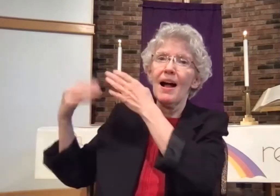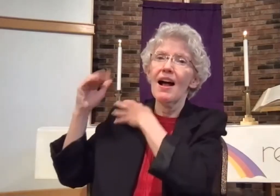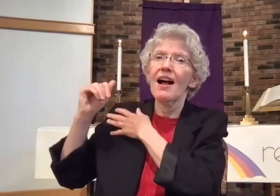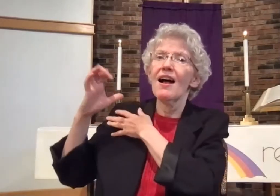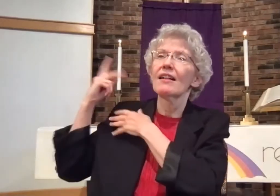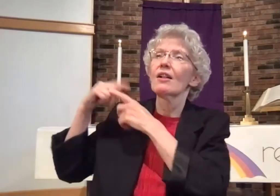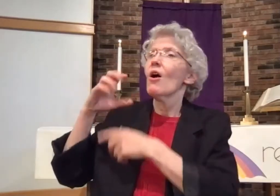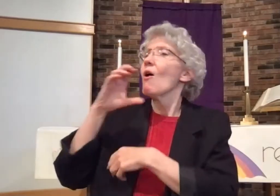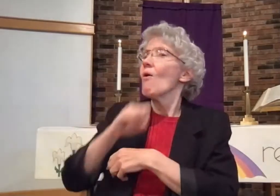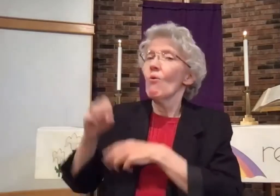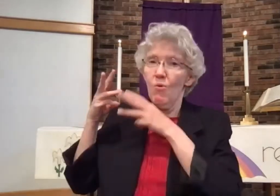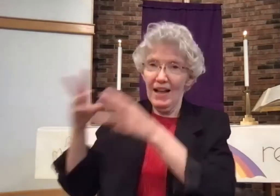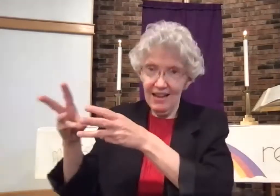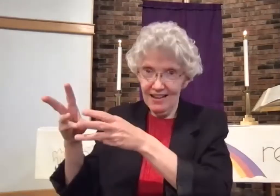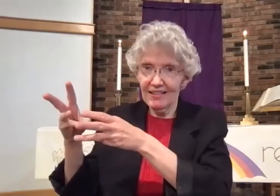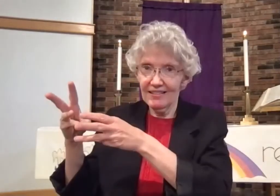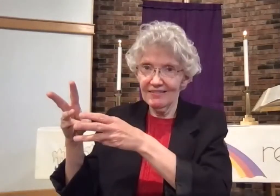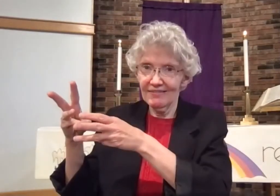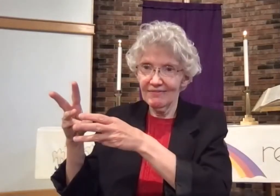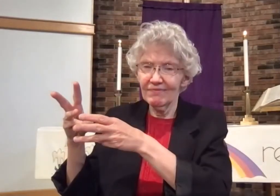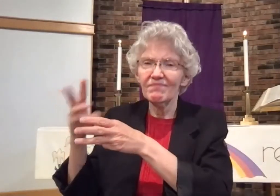leave, and that they will go back to the way things had been before.